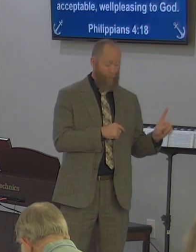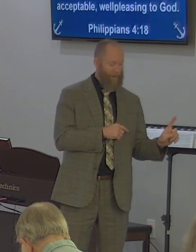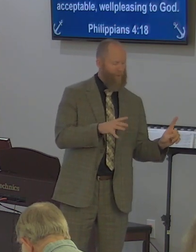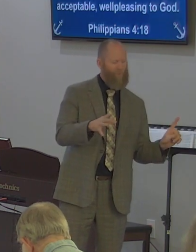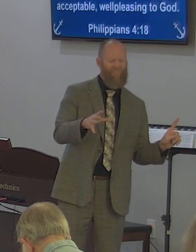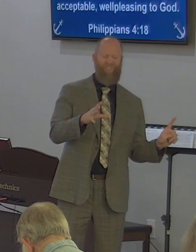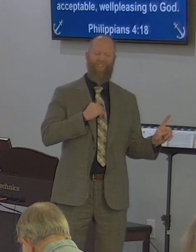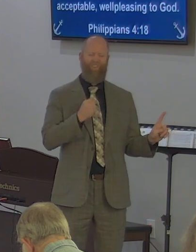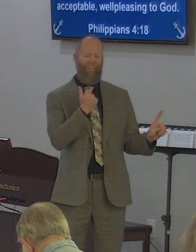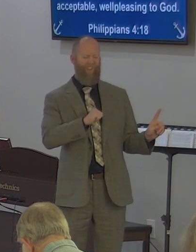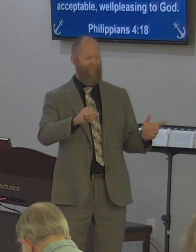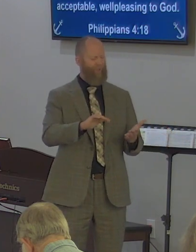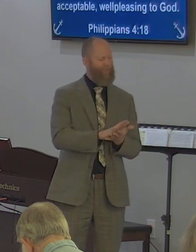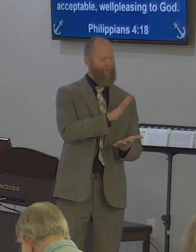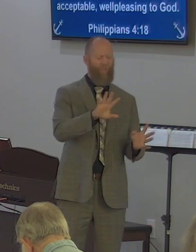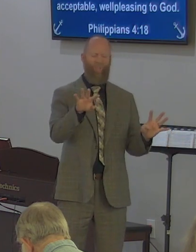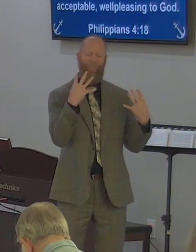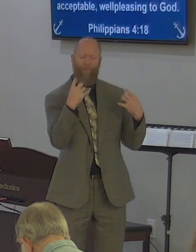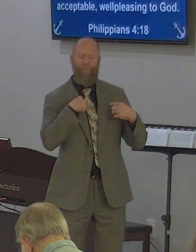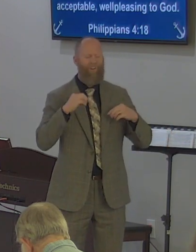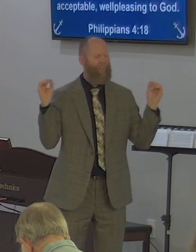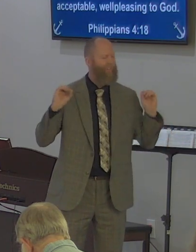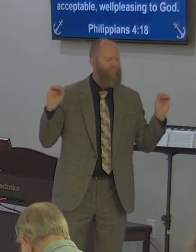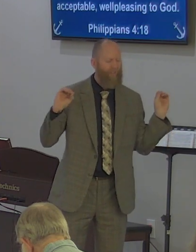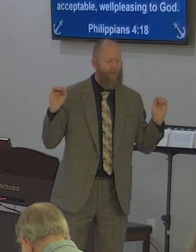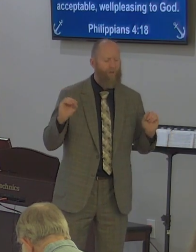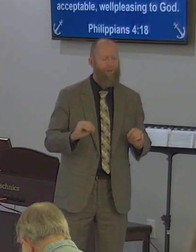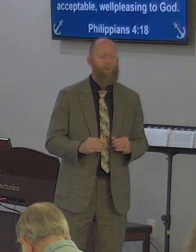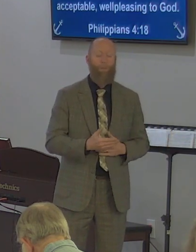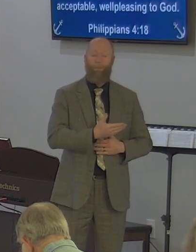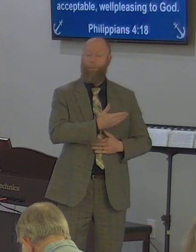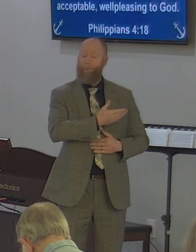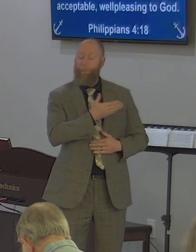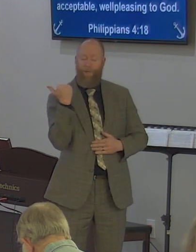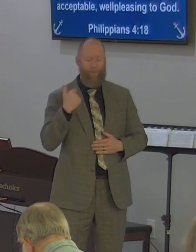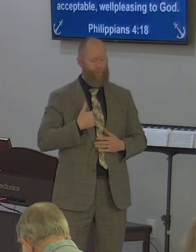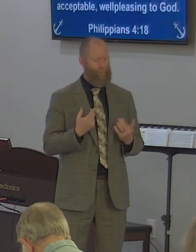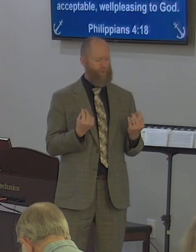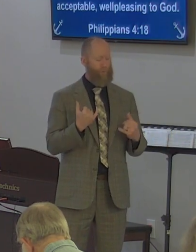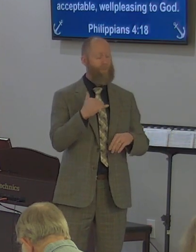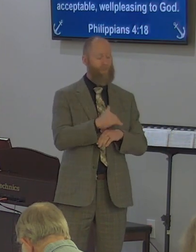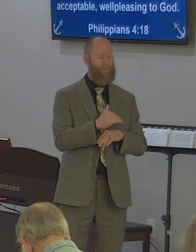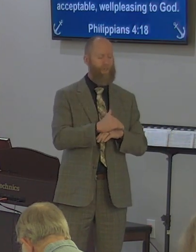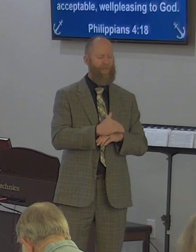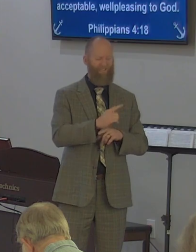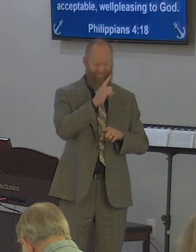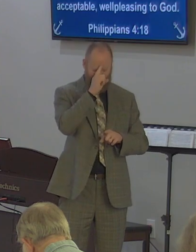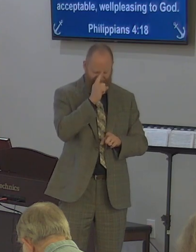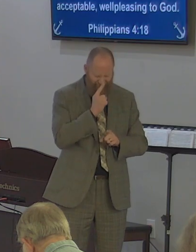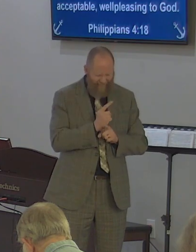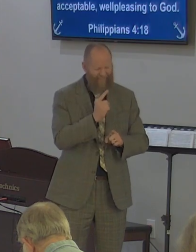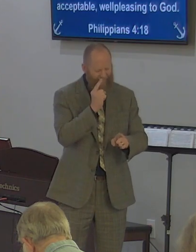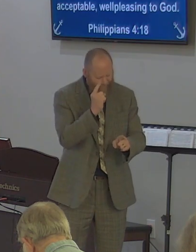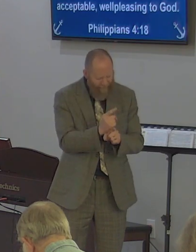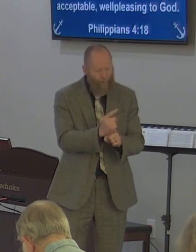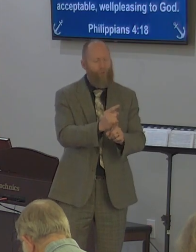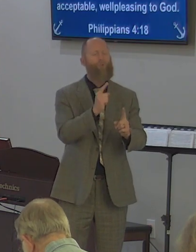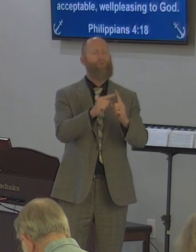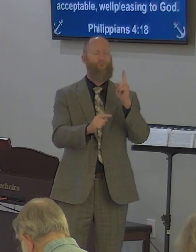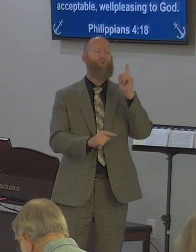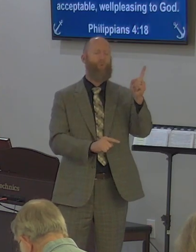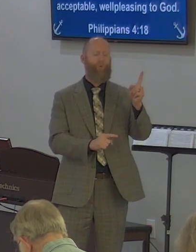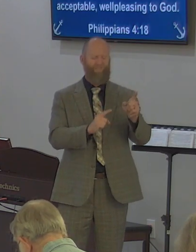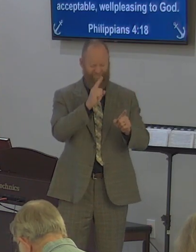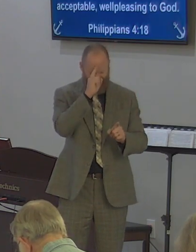glory, deserves glory. Father, the best that we could ever be tonight would be to be faithful to you, faithful to your